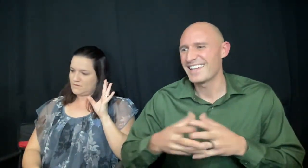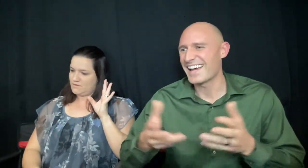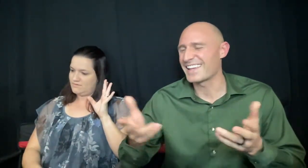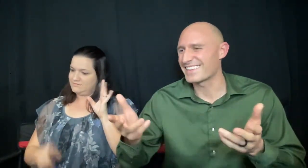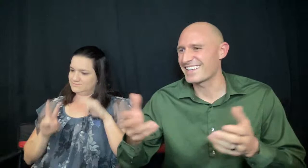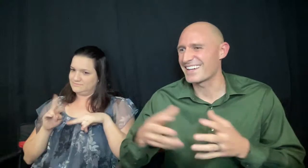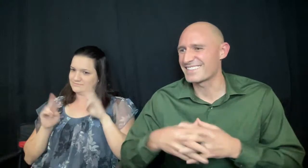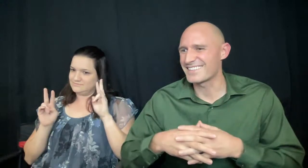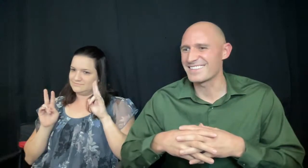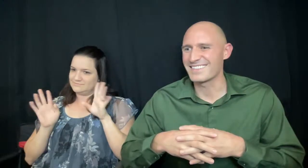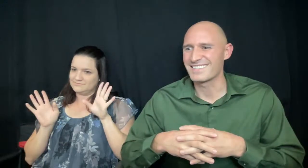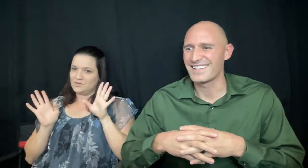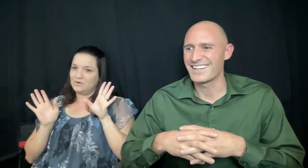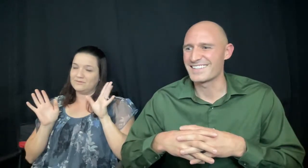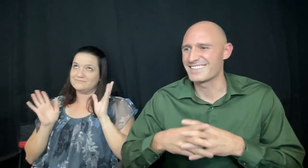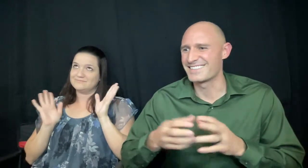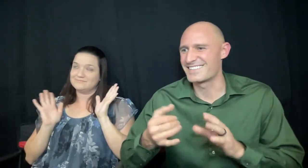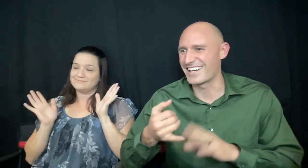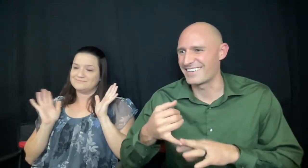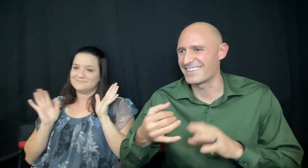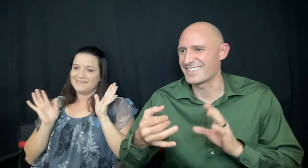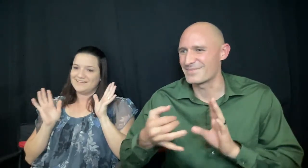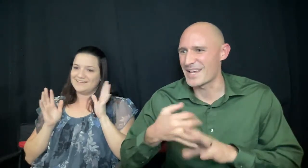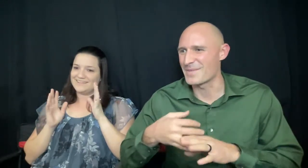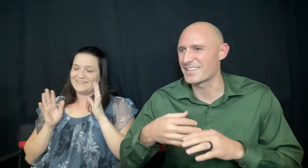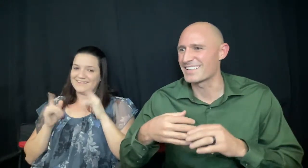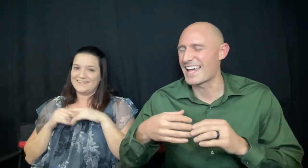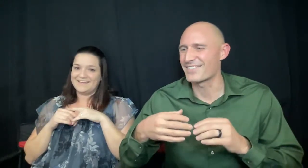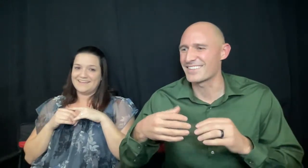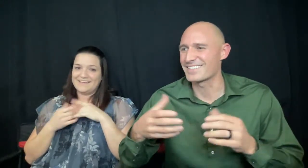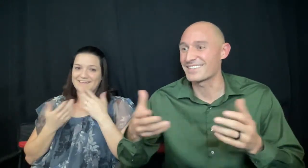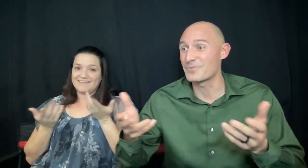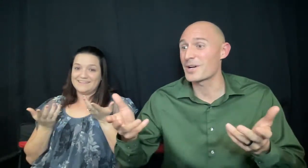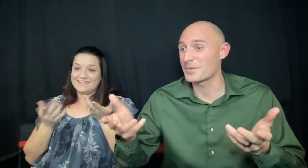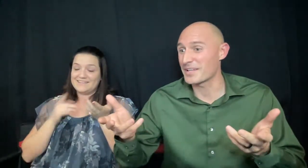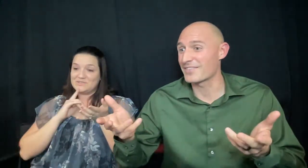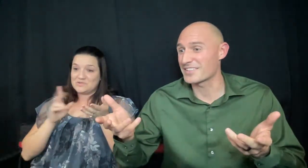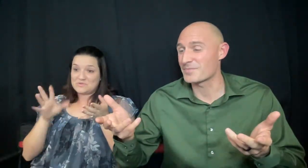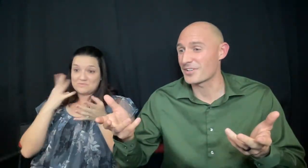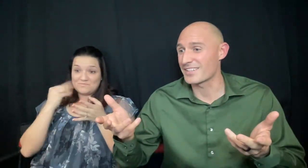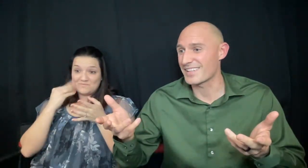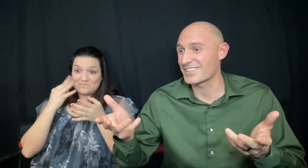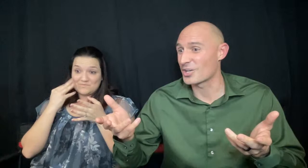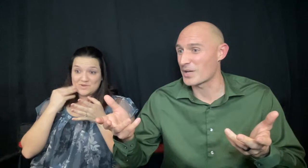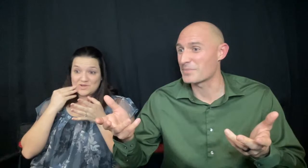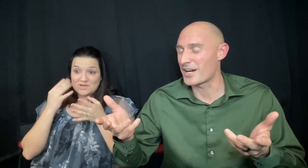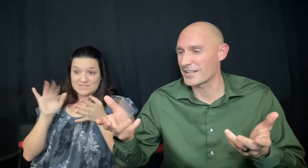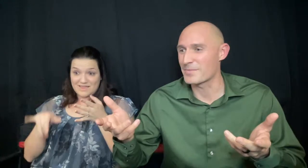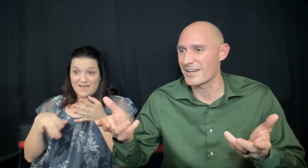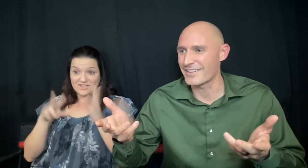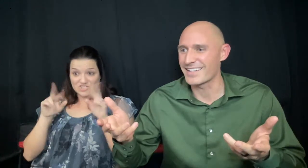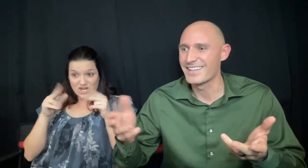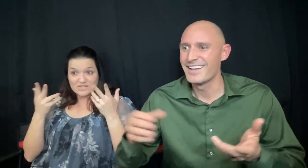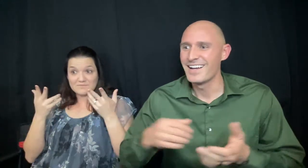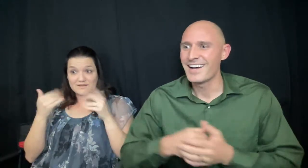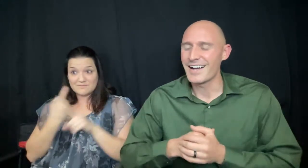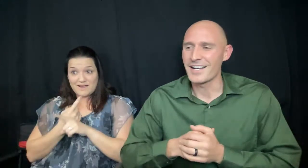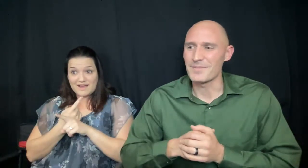yeah, I see Jerry and Pamela laughing because you probably have experienced that and know what I'm talking about, right?